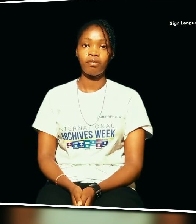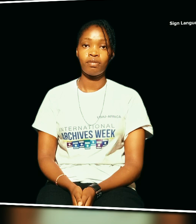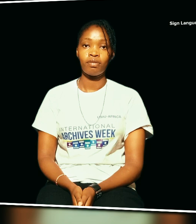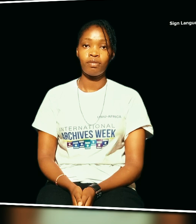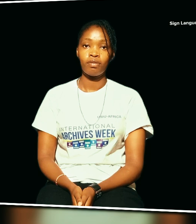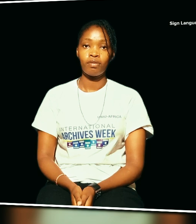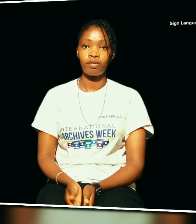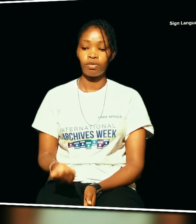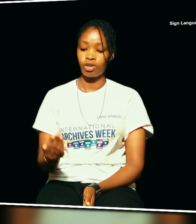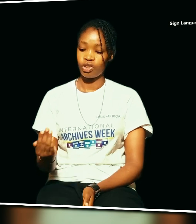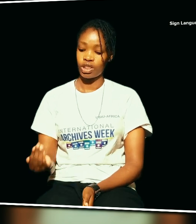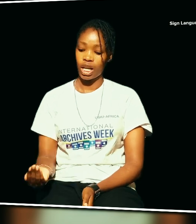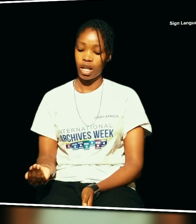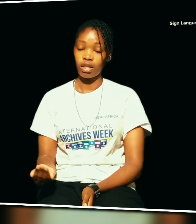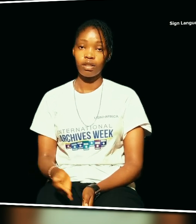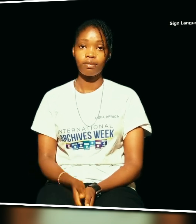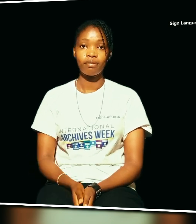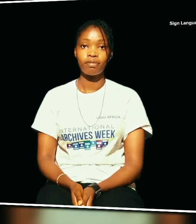Child.